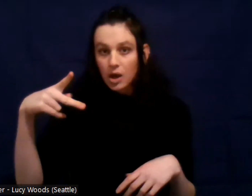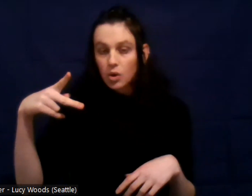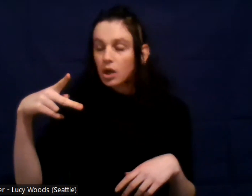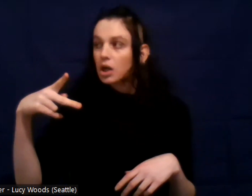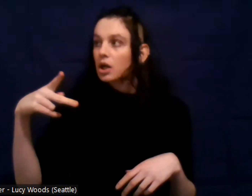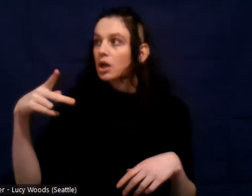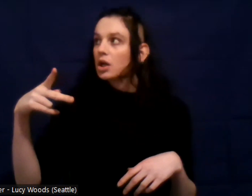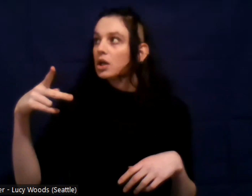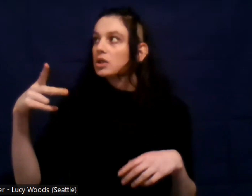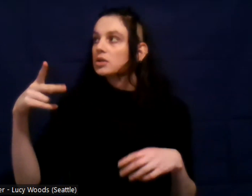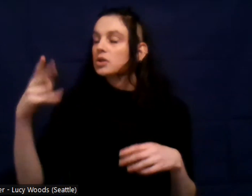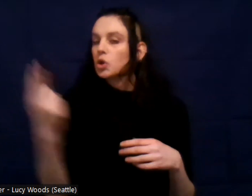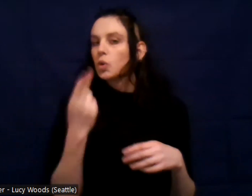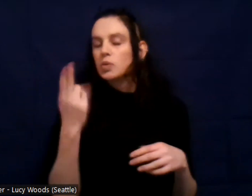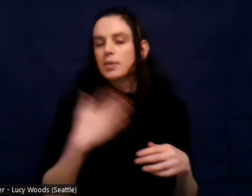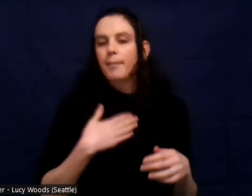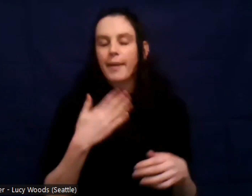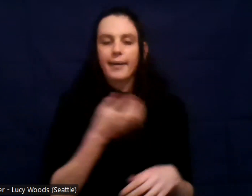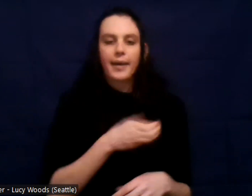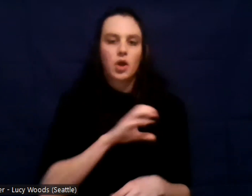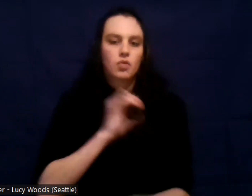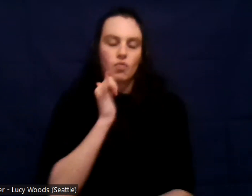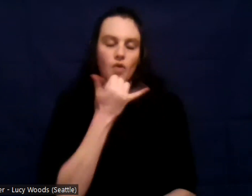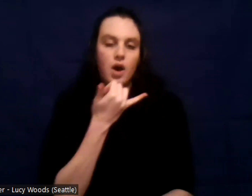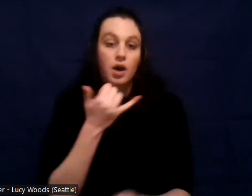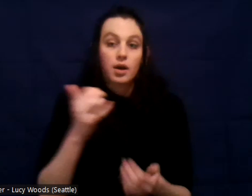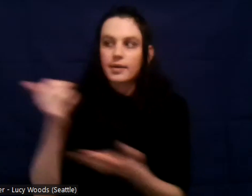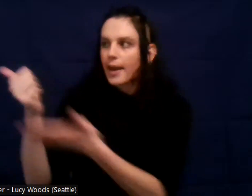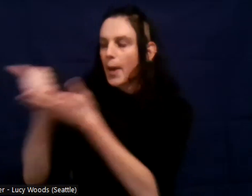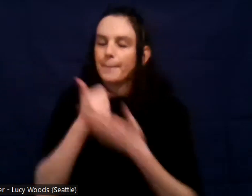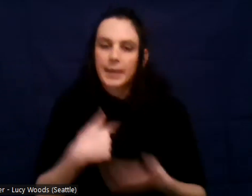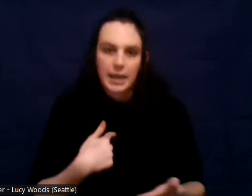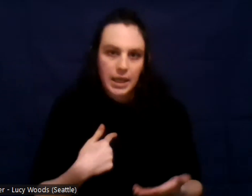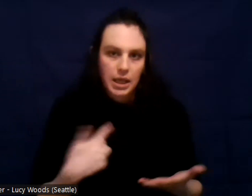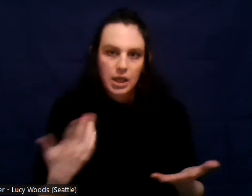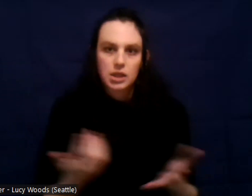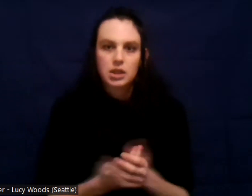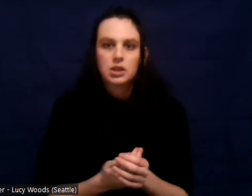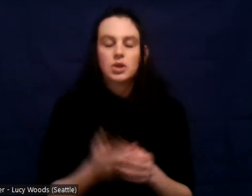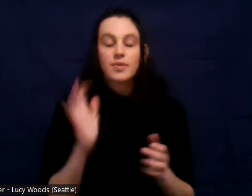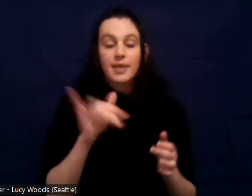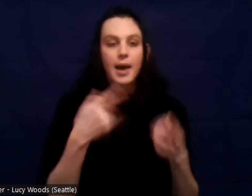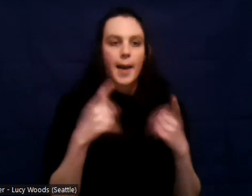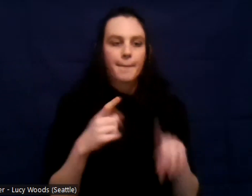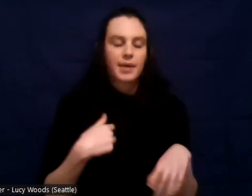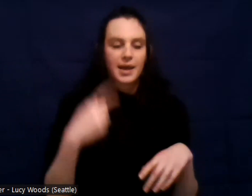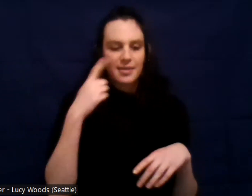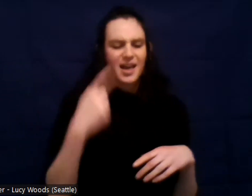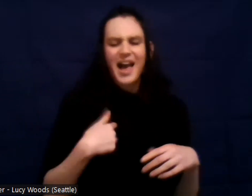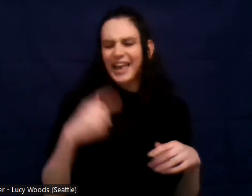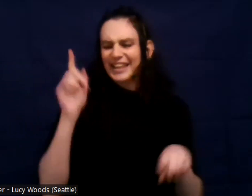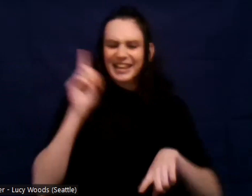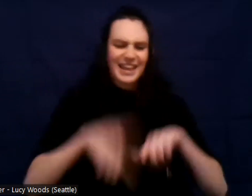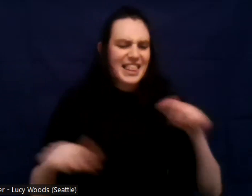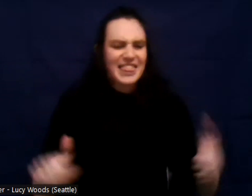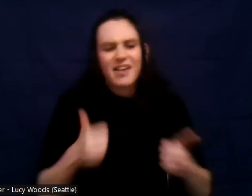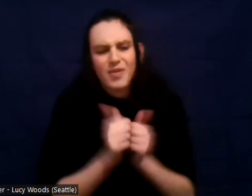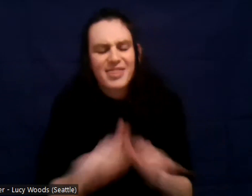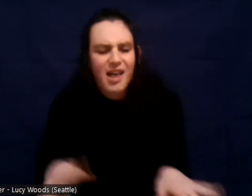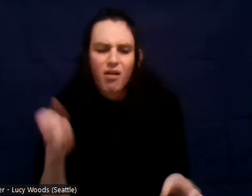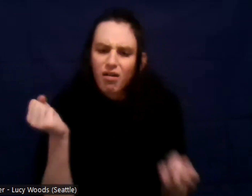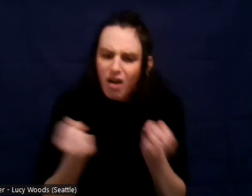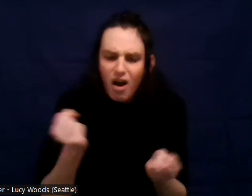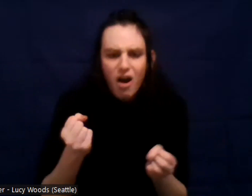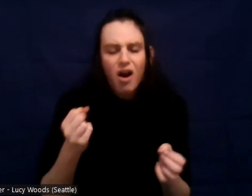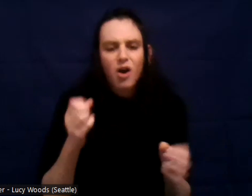defects like to help me. So that's kind of what happened. I was like, oh, well, I can't, live on the street. So yeah, whatever. I'll go to treatment again.